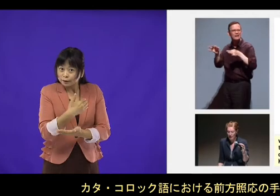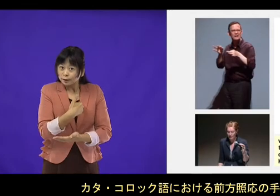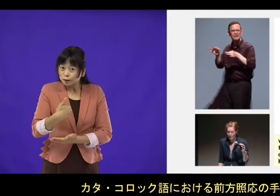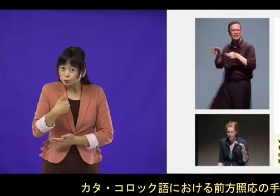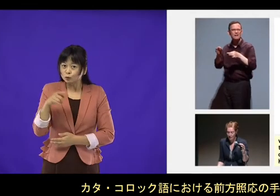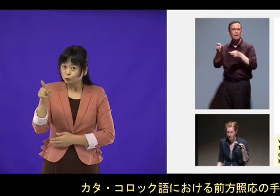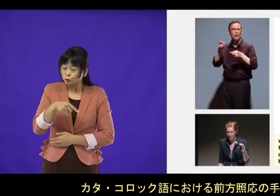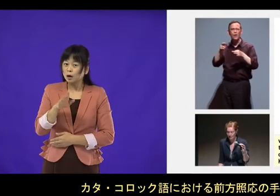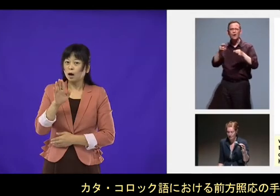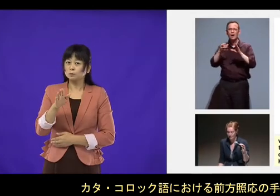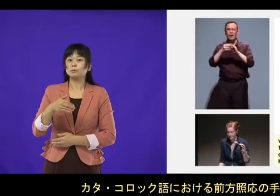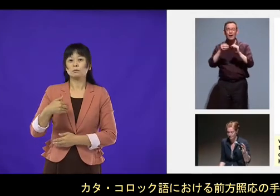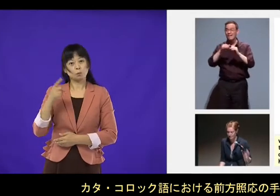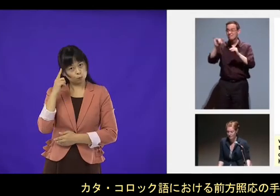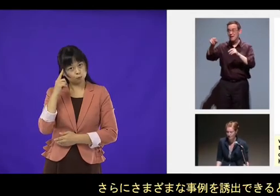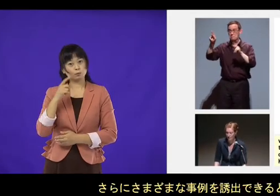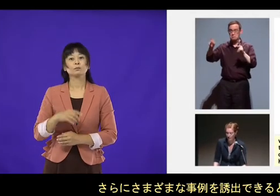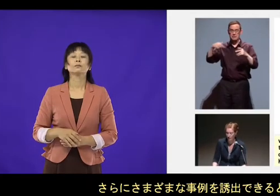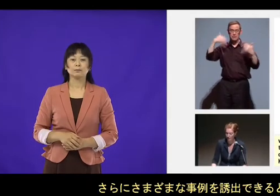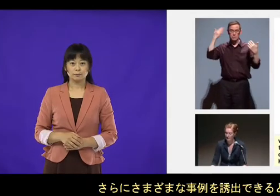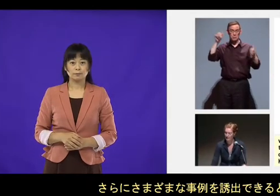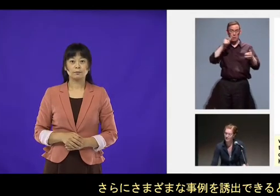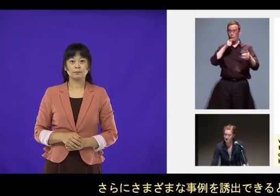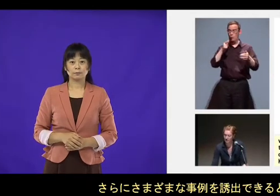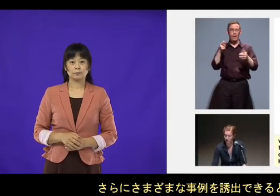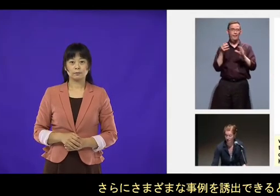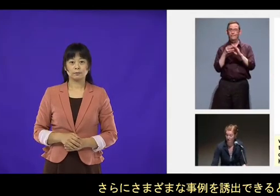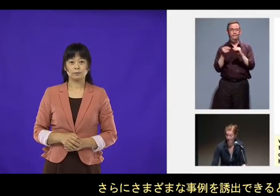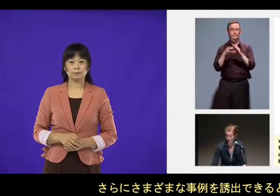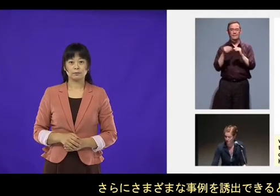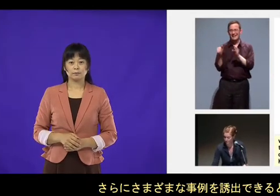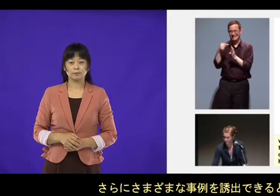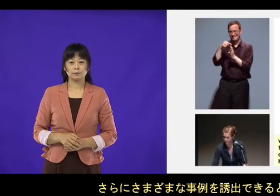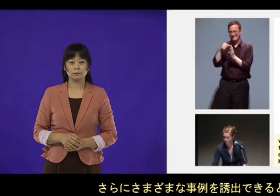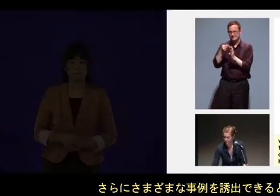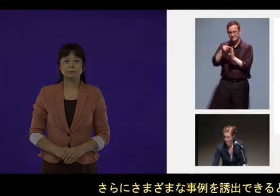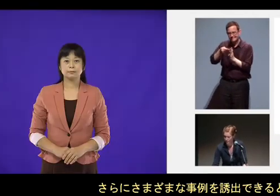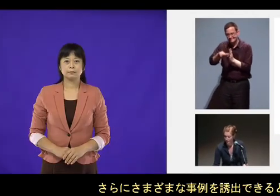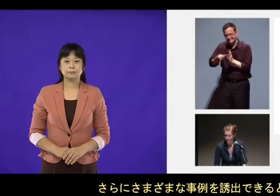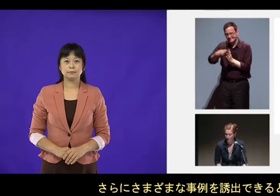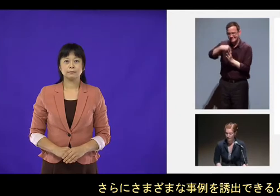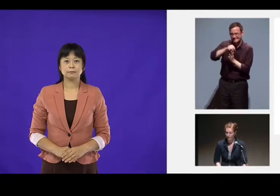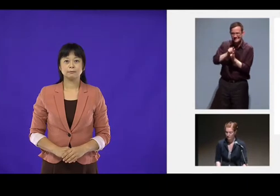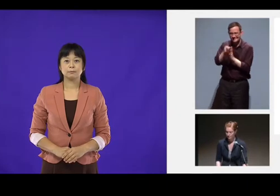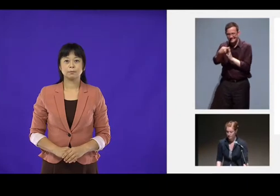elicit more anaphoric strategies within Katakalok, it appears.